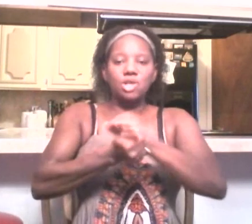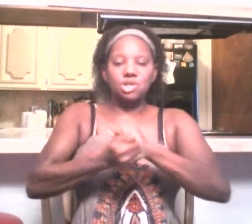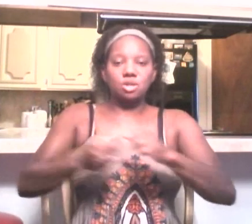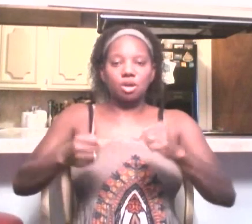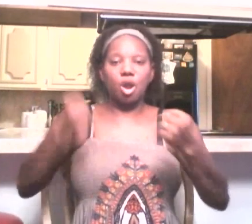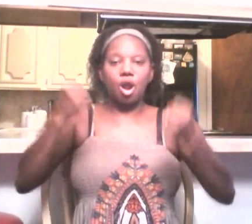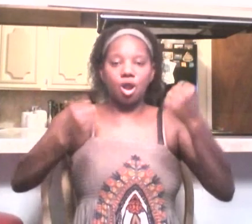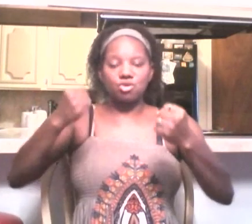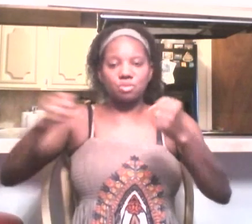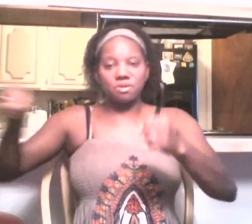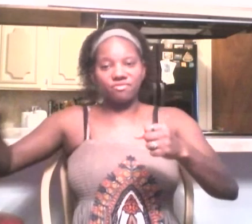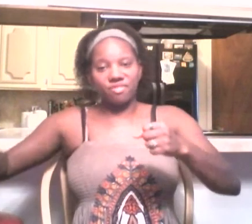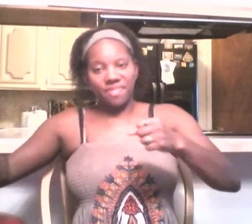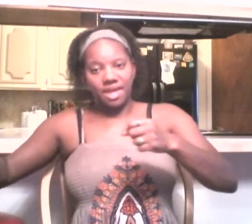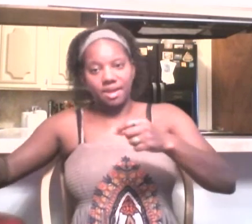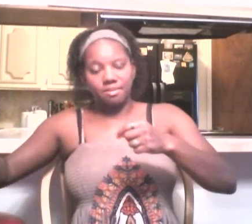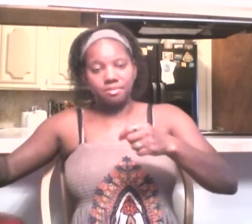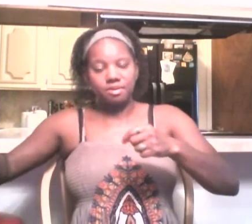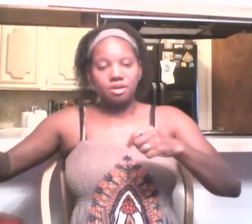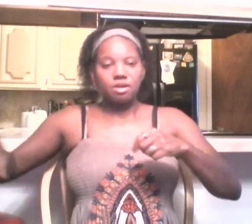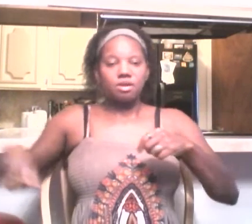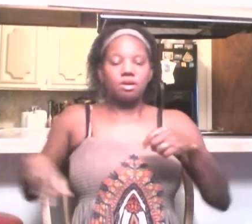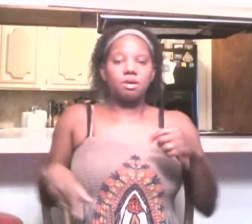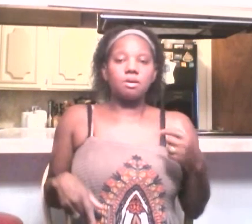Washing the car should be for them.